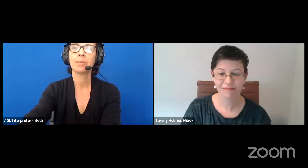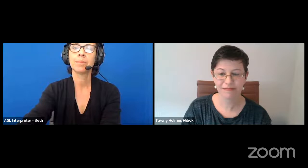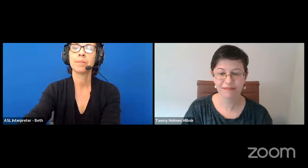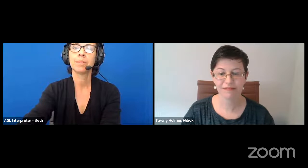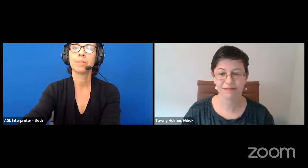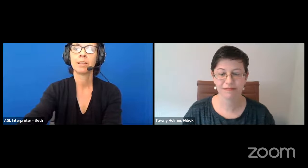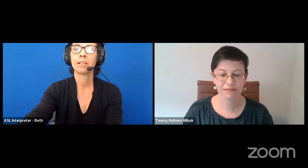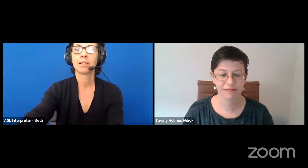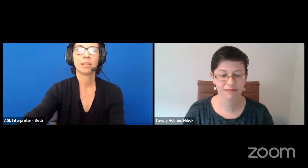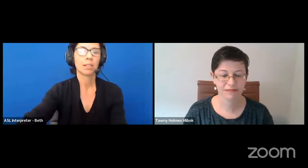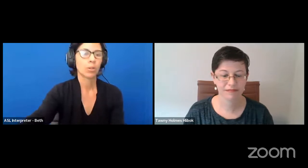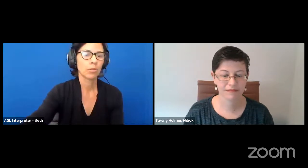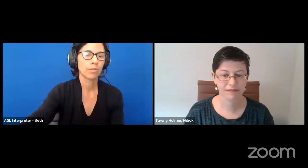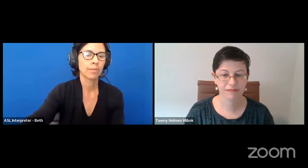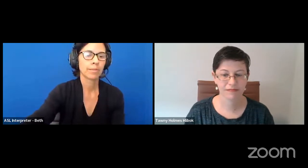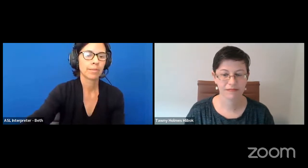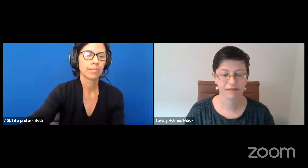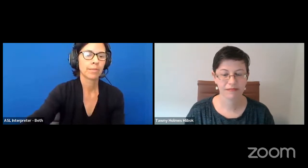Beth, you're muted.